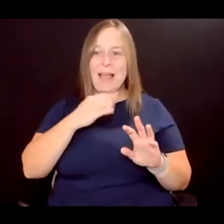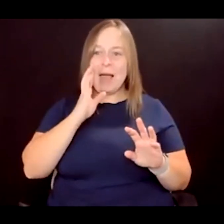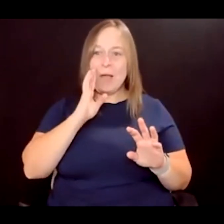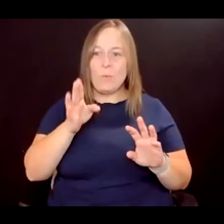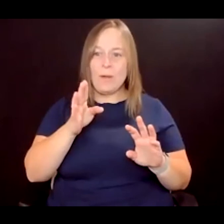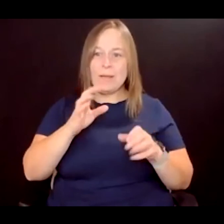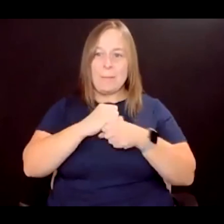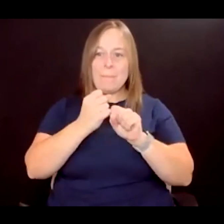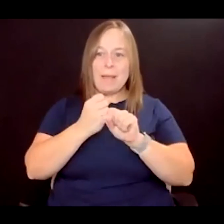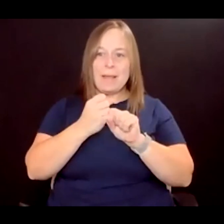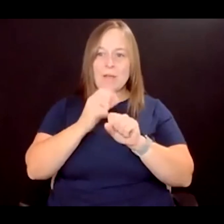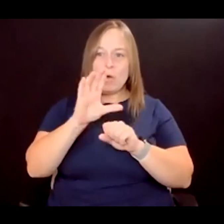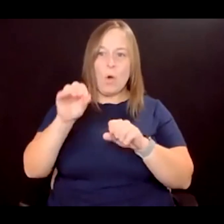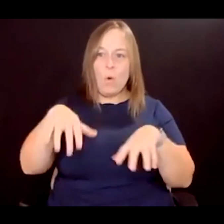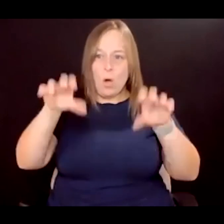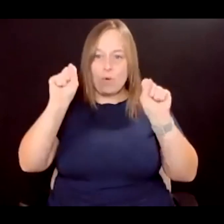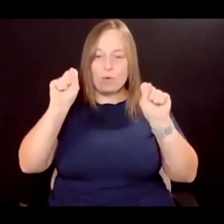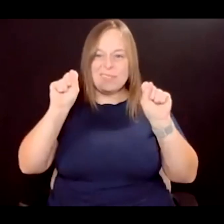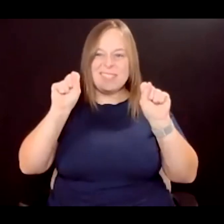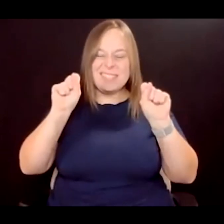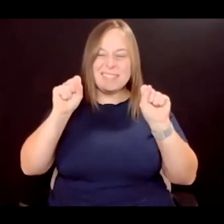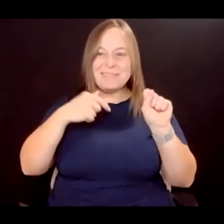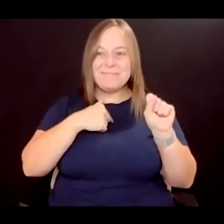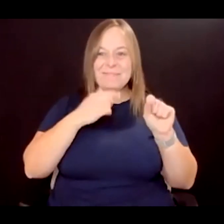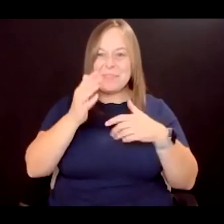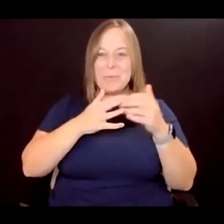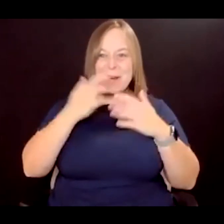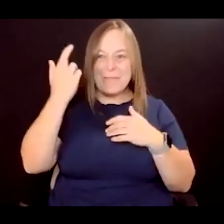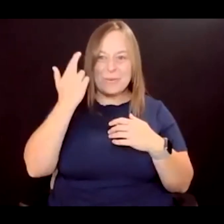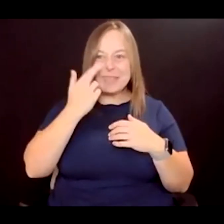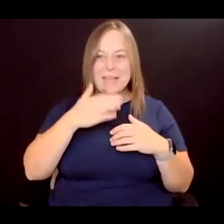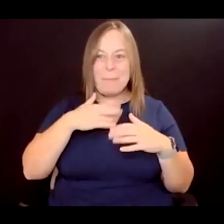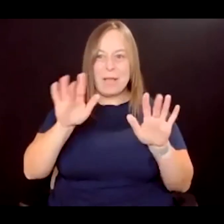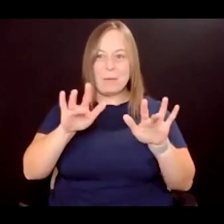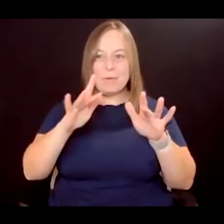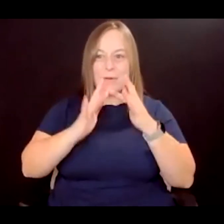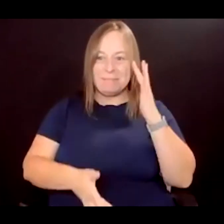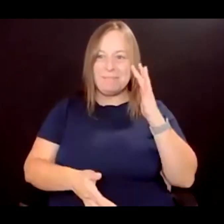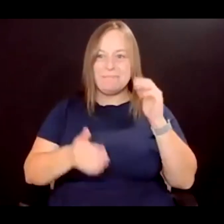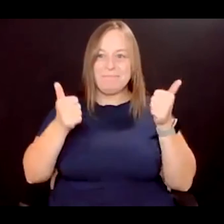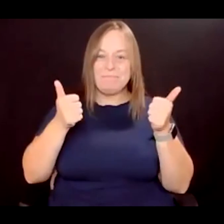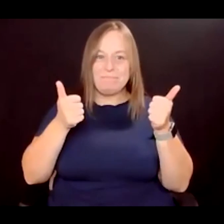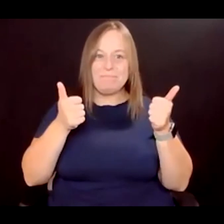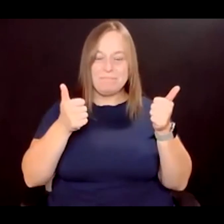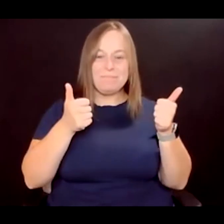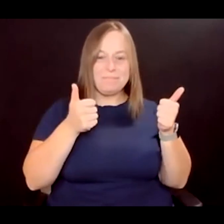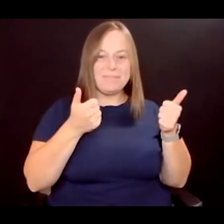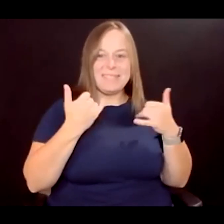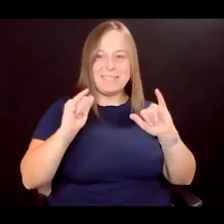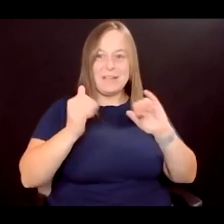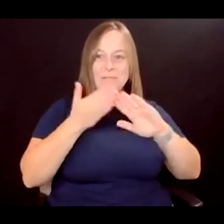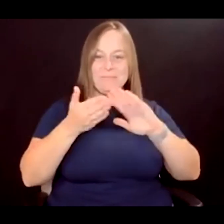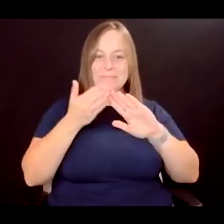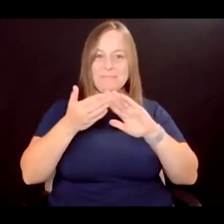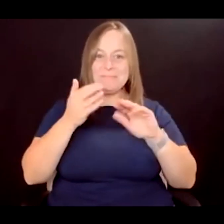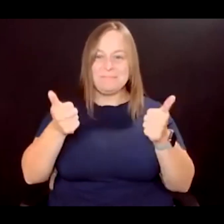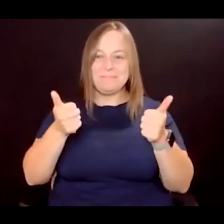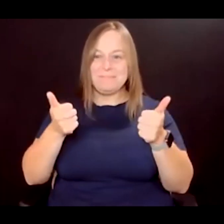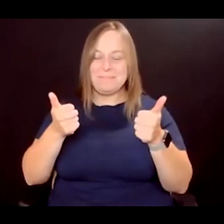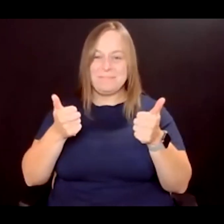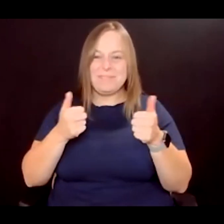And that's one of the major things that I see a lot of waste in City Hall, and it's been discussed, the city staffing. One of the